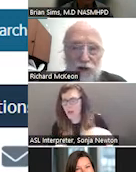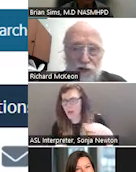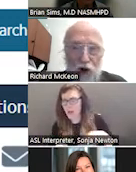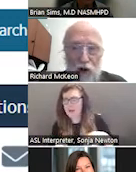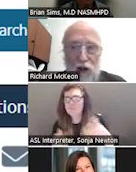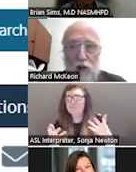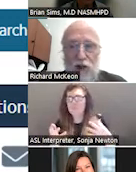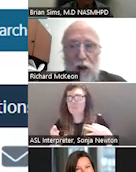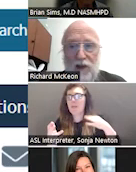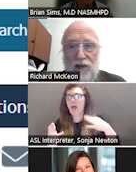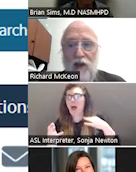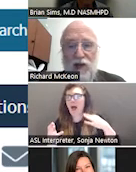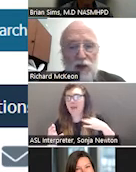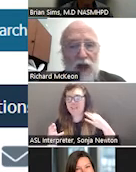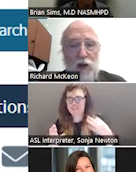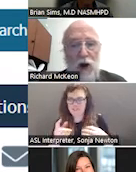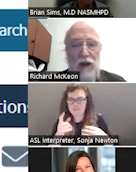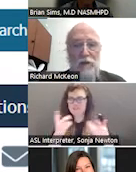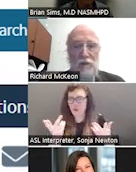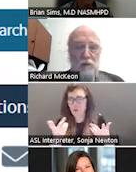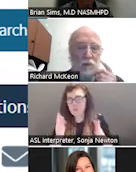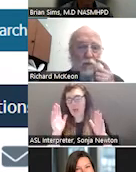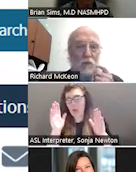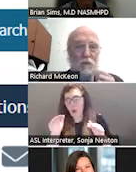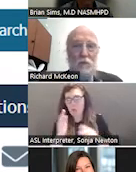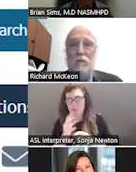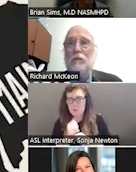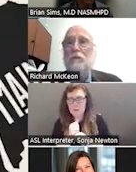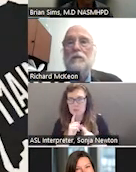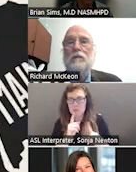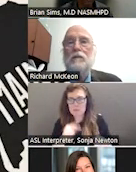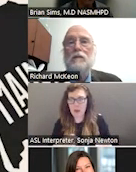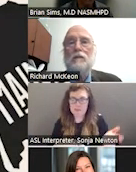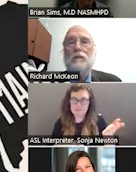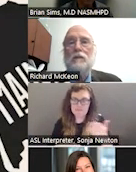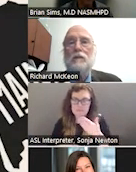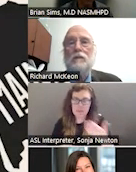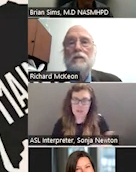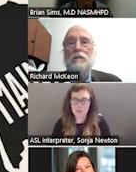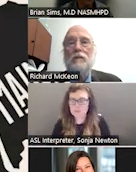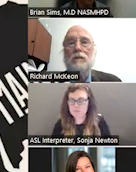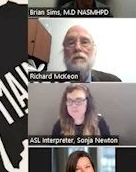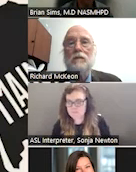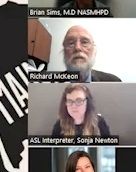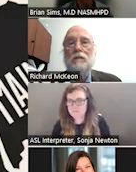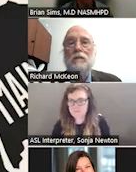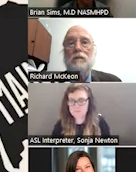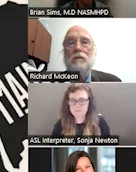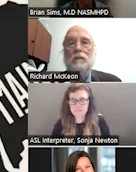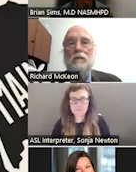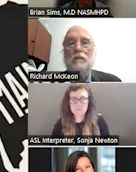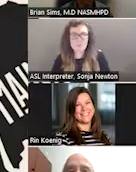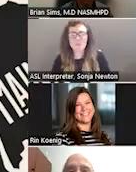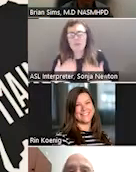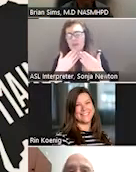very strong response. So thank you, Brian. Well, thank you, Dr. McKeon, and thanks as always to SAMHSA for